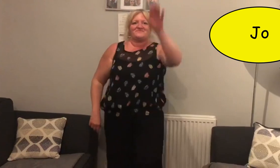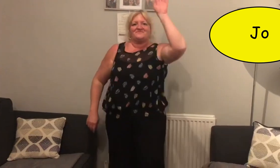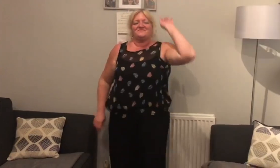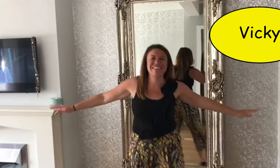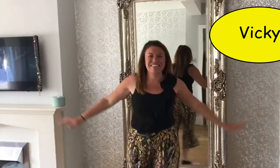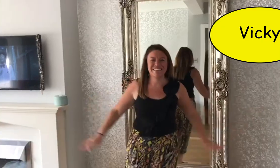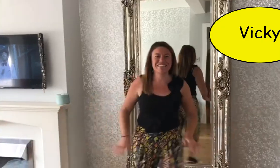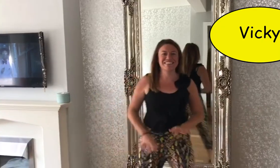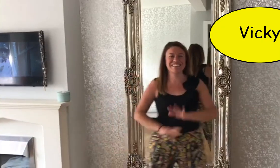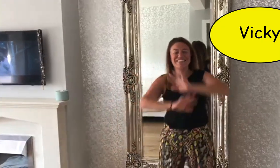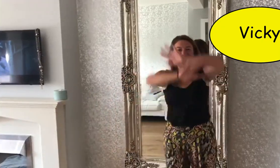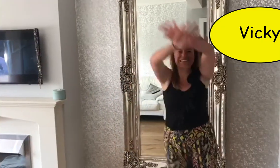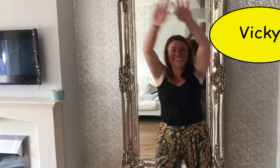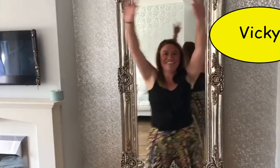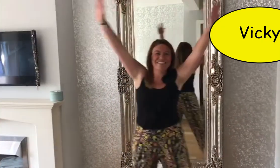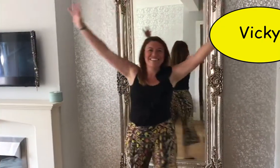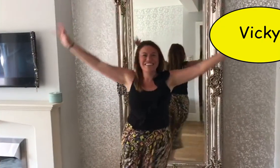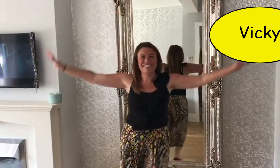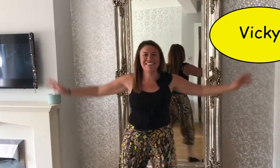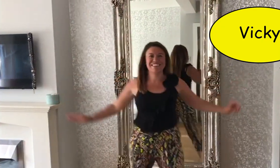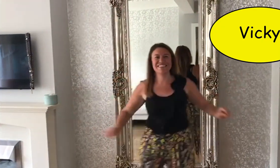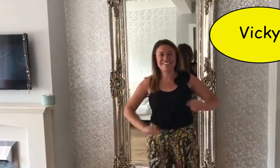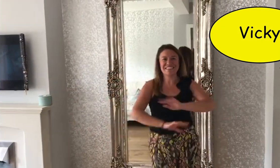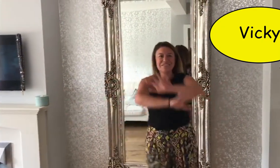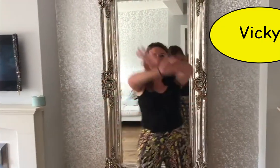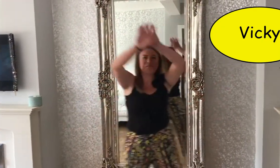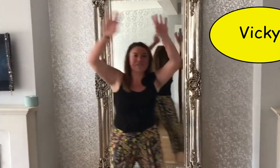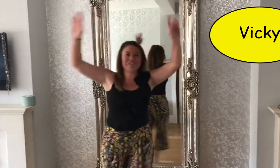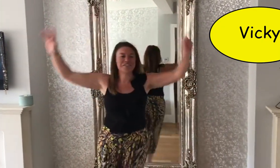Give me all you got and don't hold it back